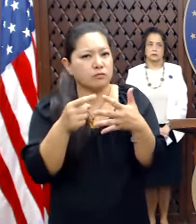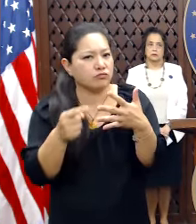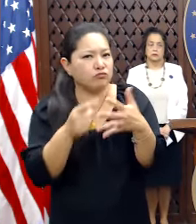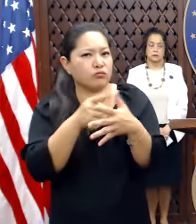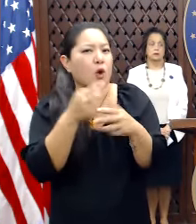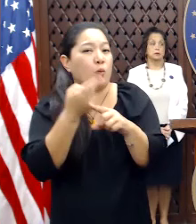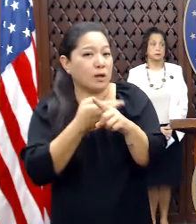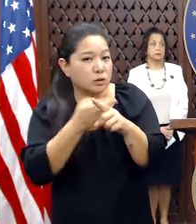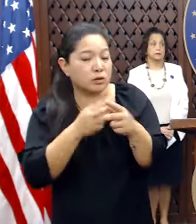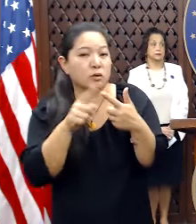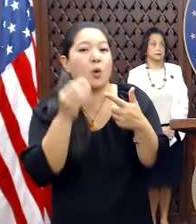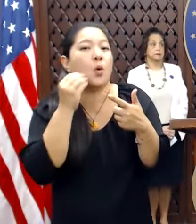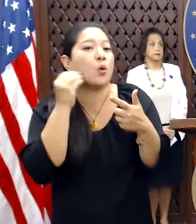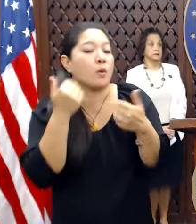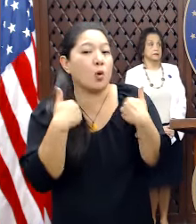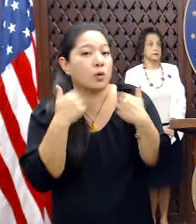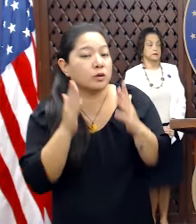renters or homeowners, I mean,